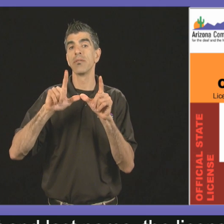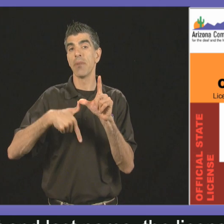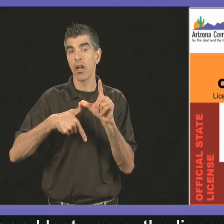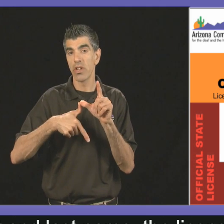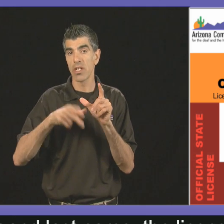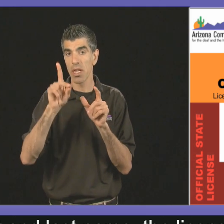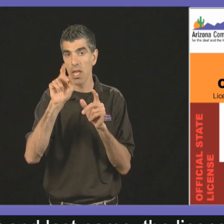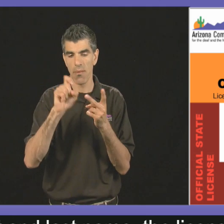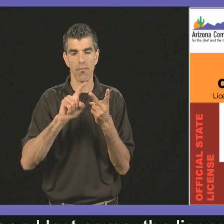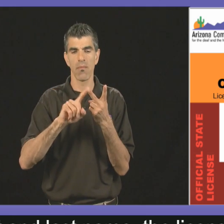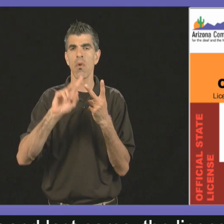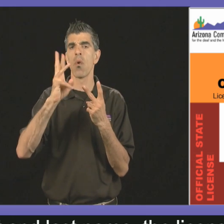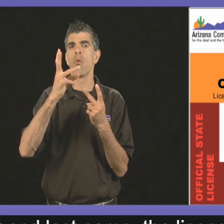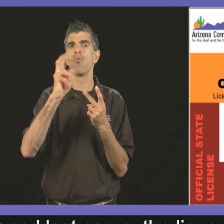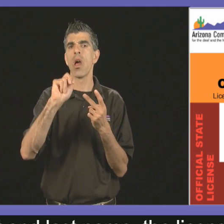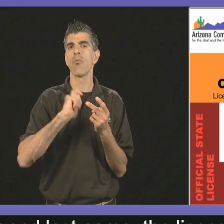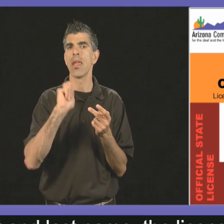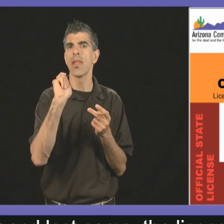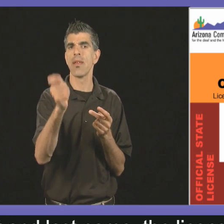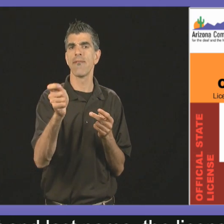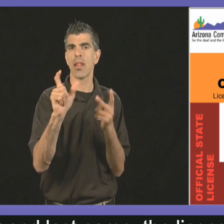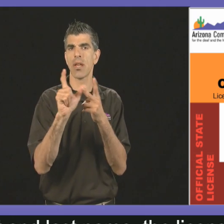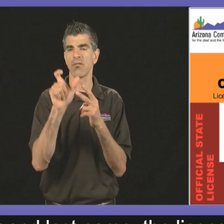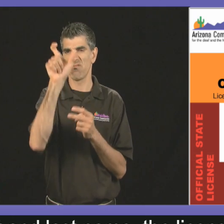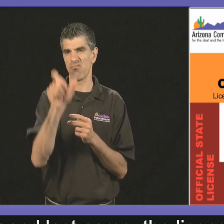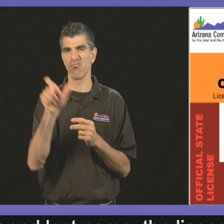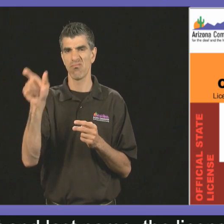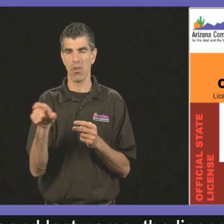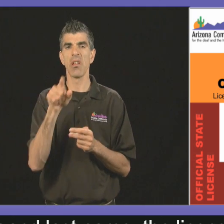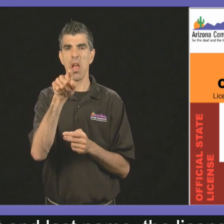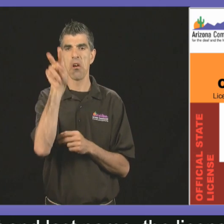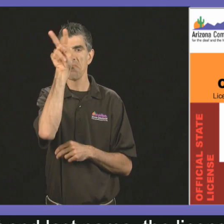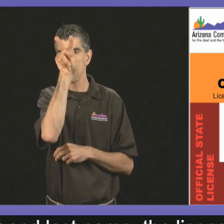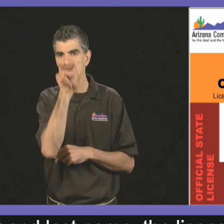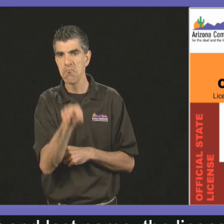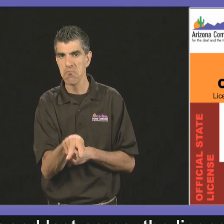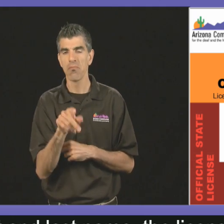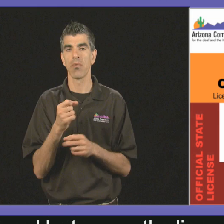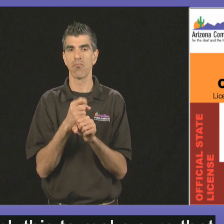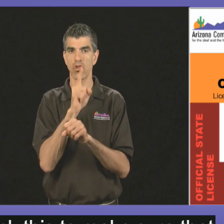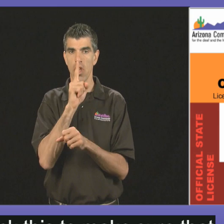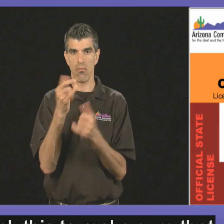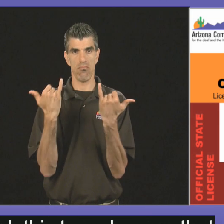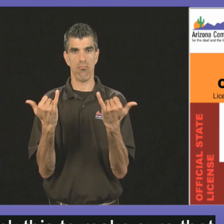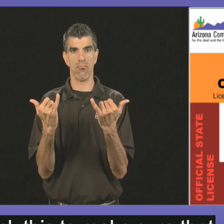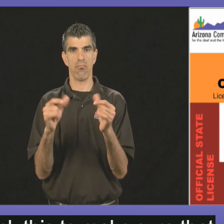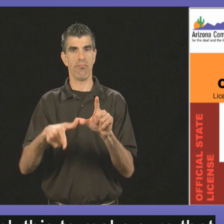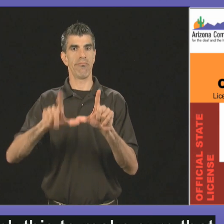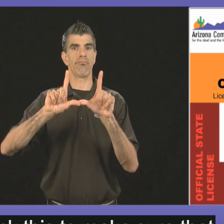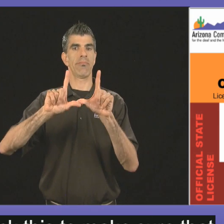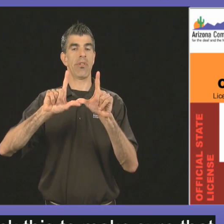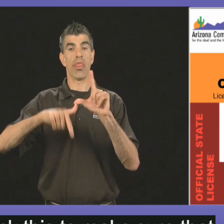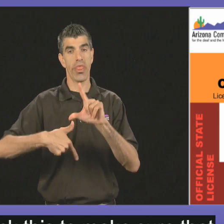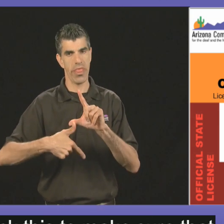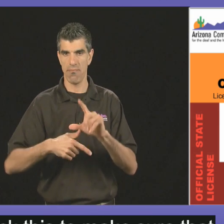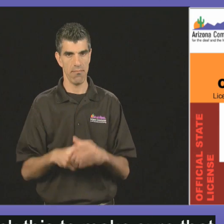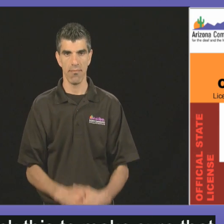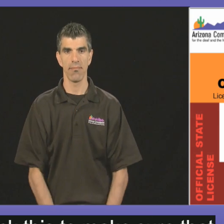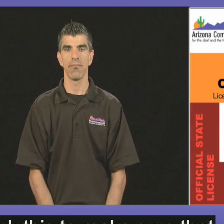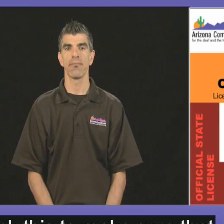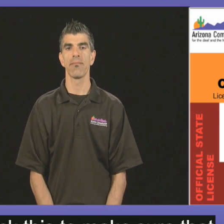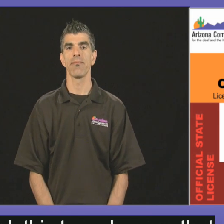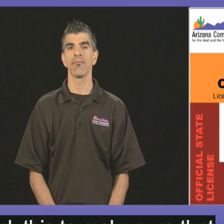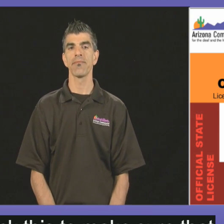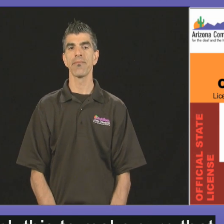first and last name, the license issuance date, and license expiration date. You may check this to make sure that the interpreter